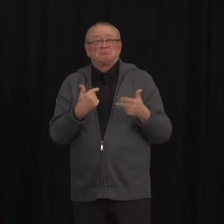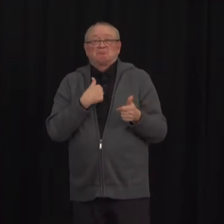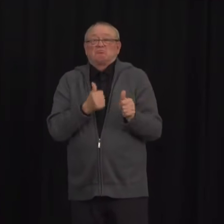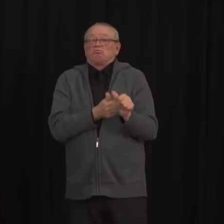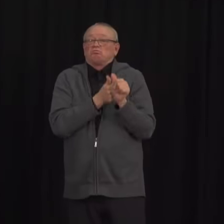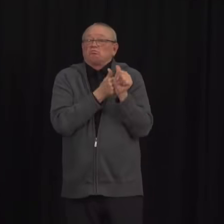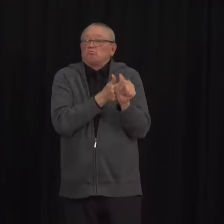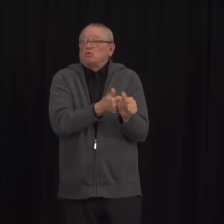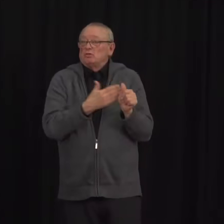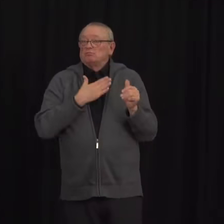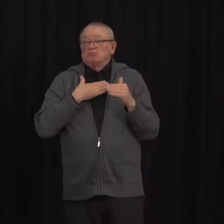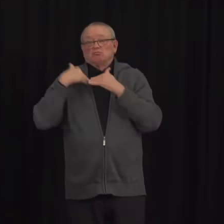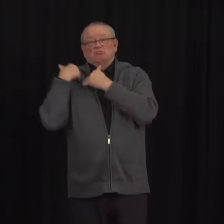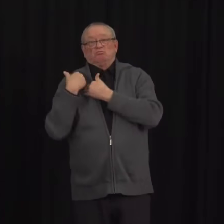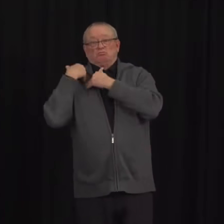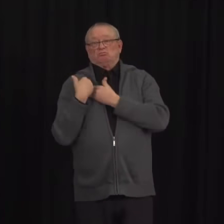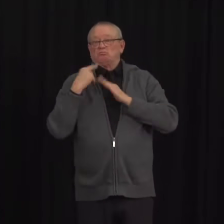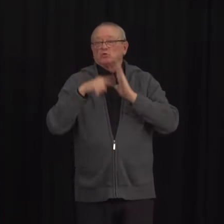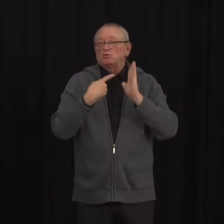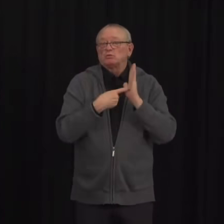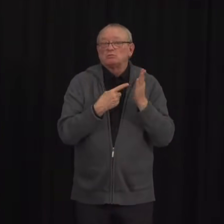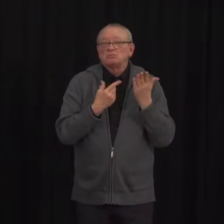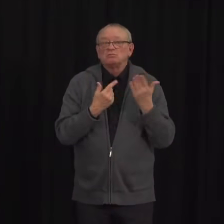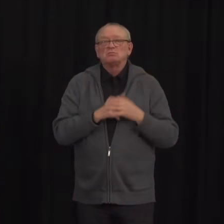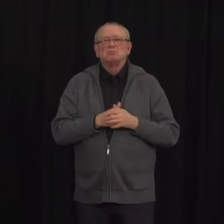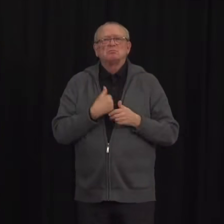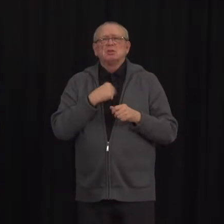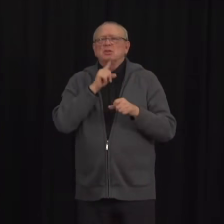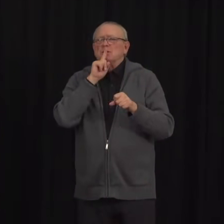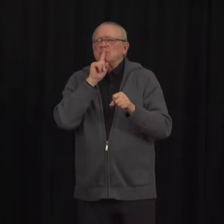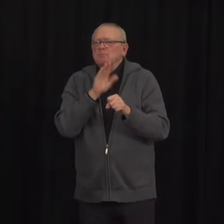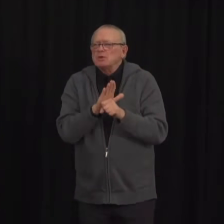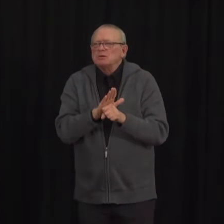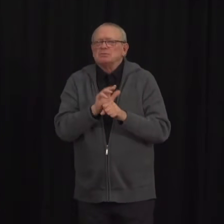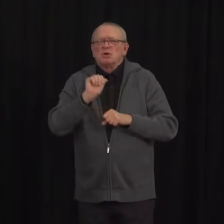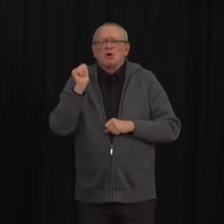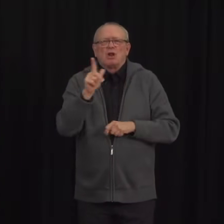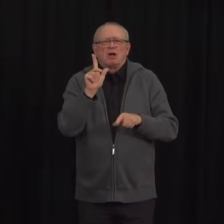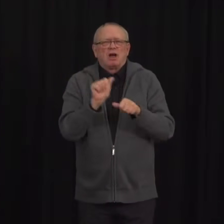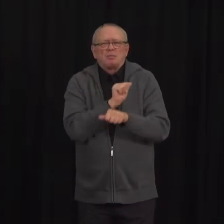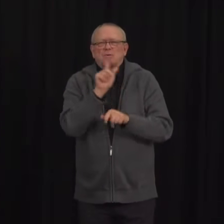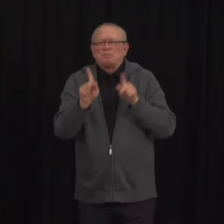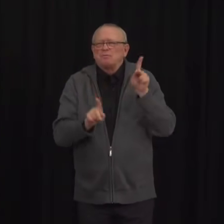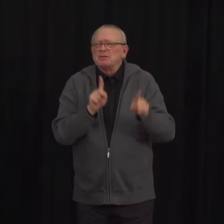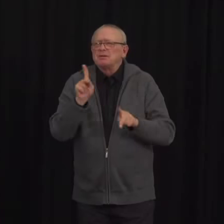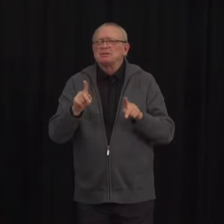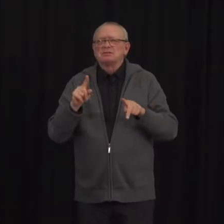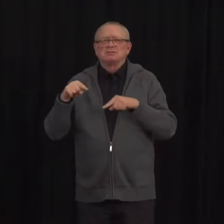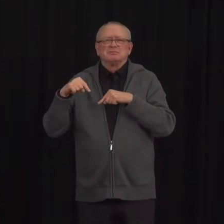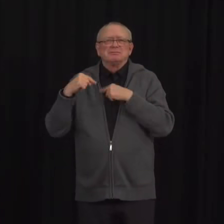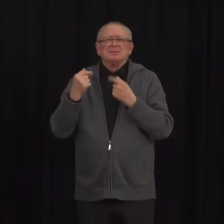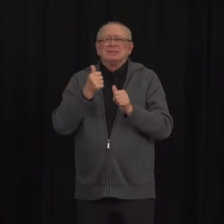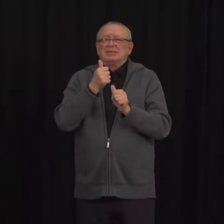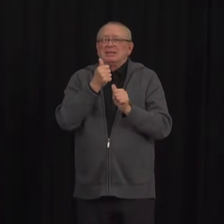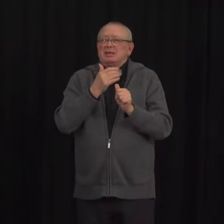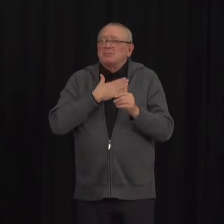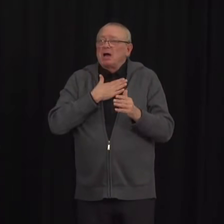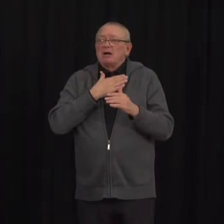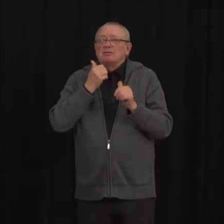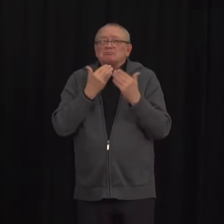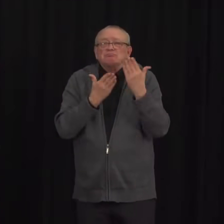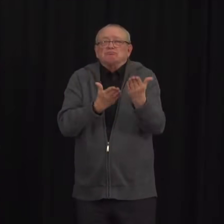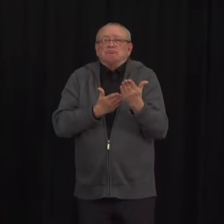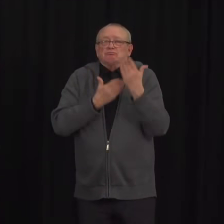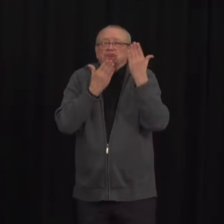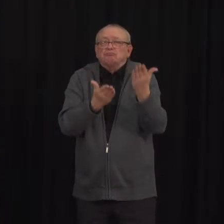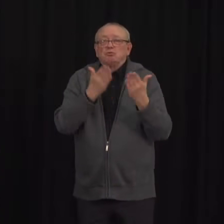role. And I can promise Albertans that I have always, in every recommendation I've made, considered